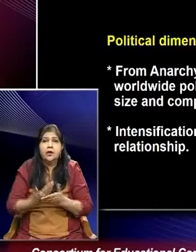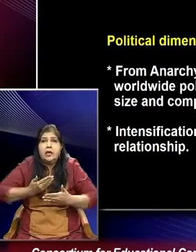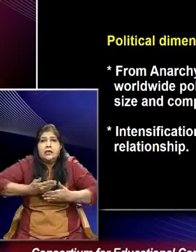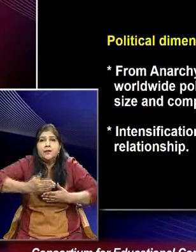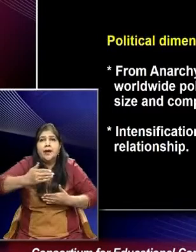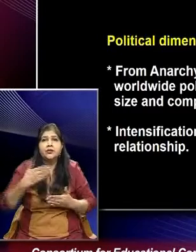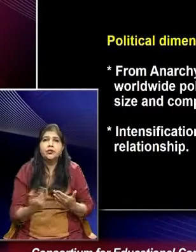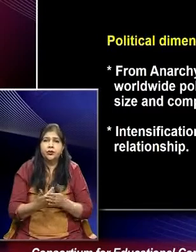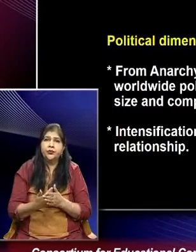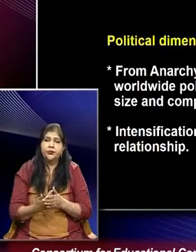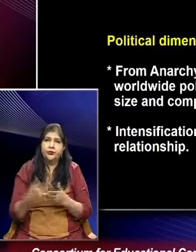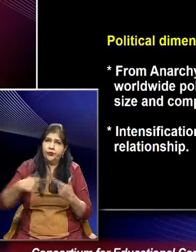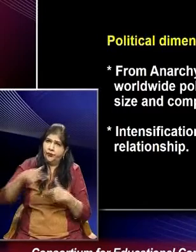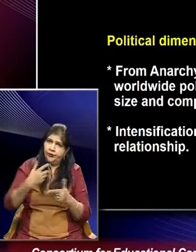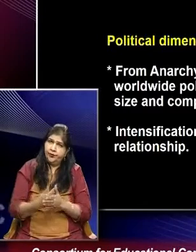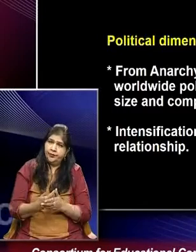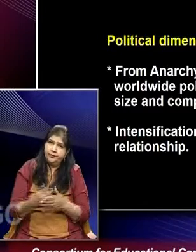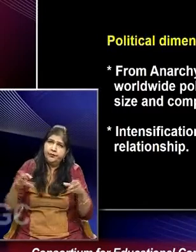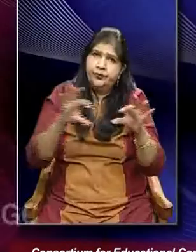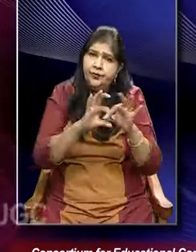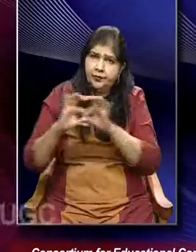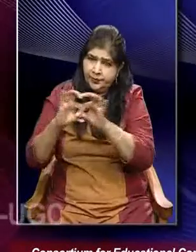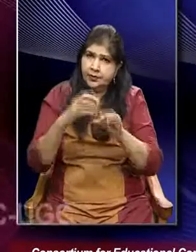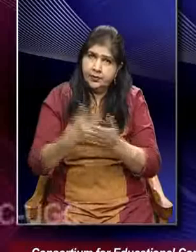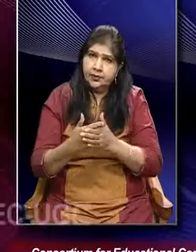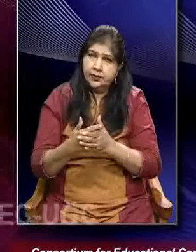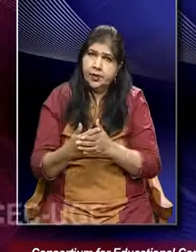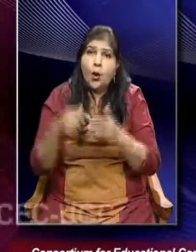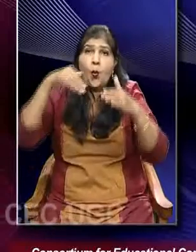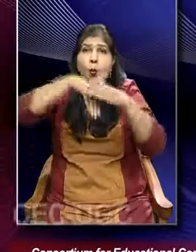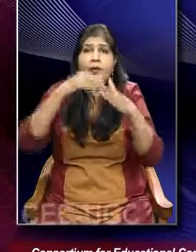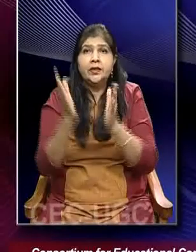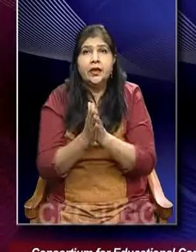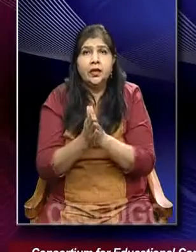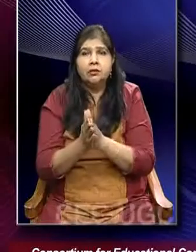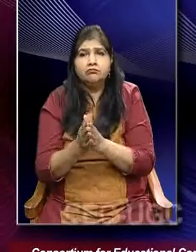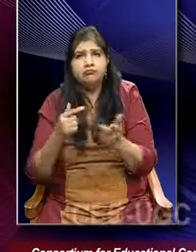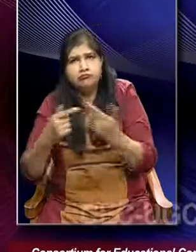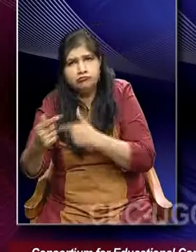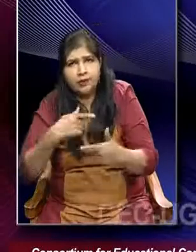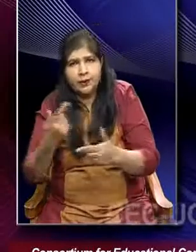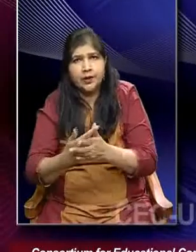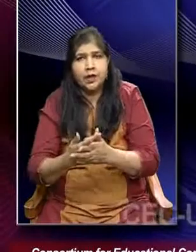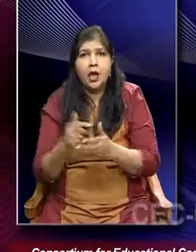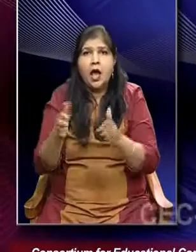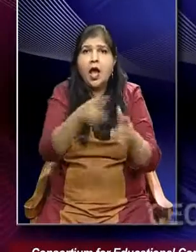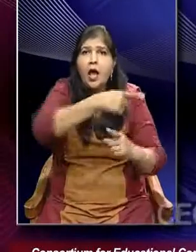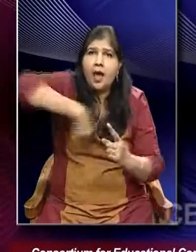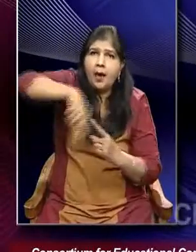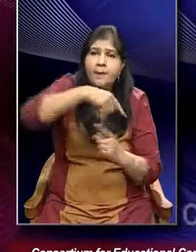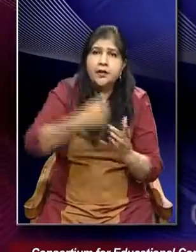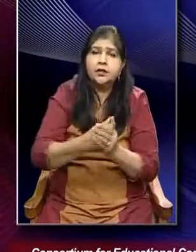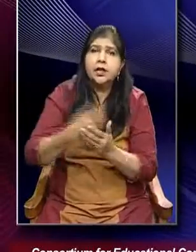expansion of relationship within and between and amongst